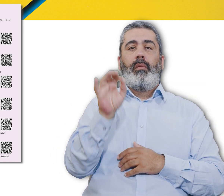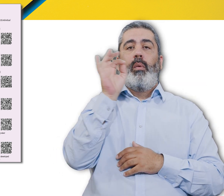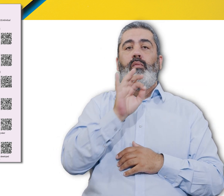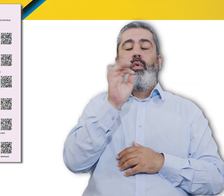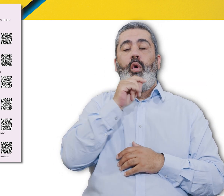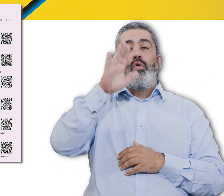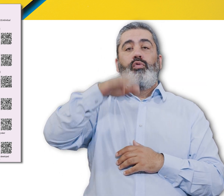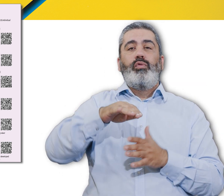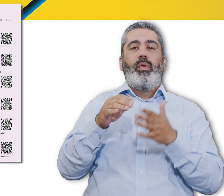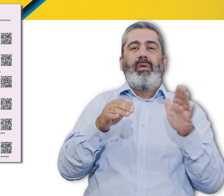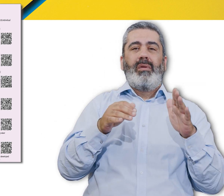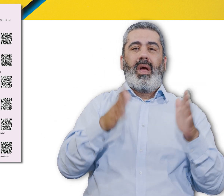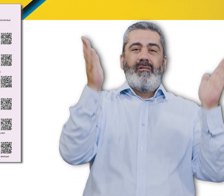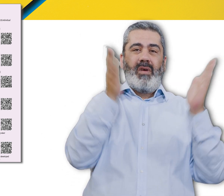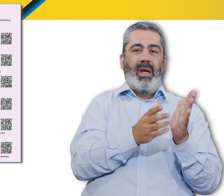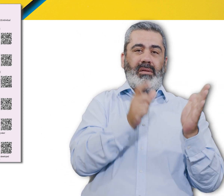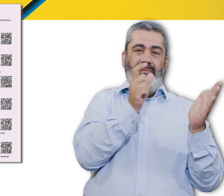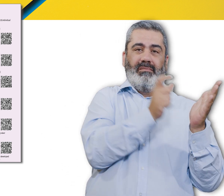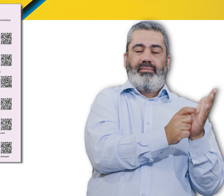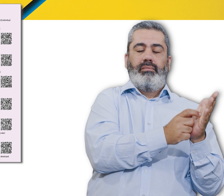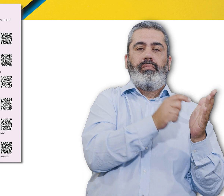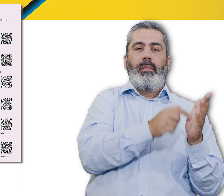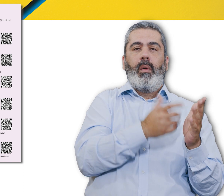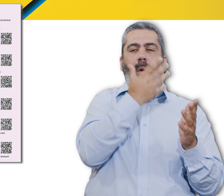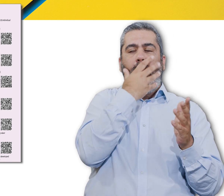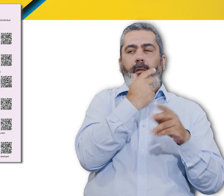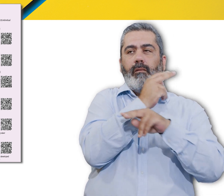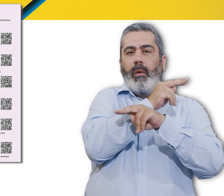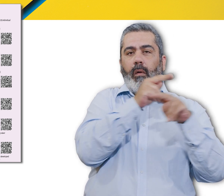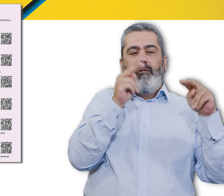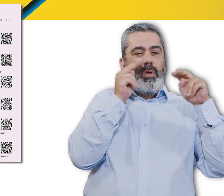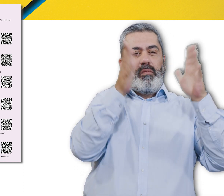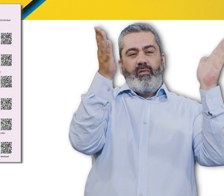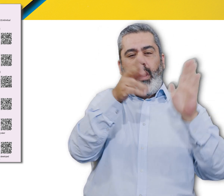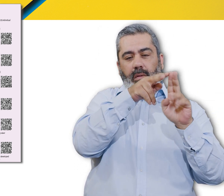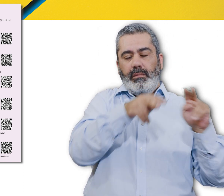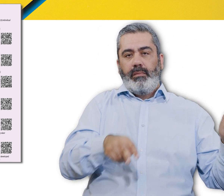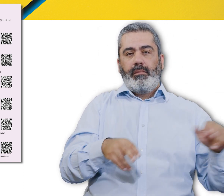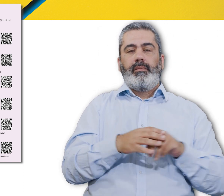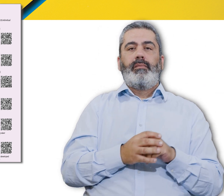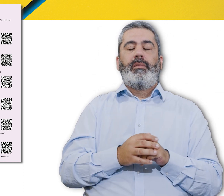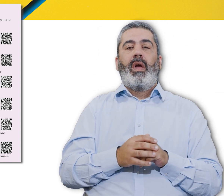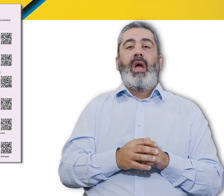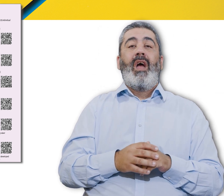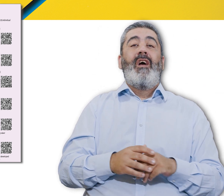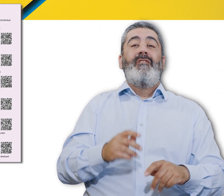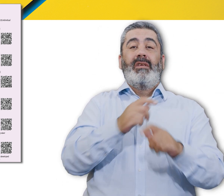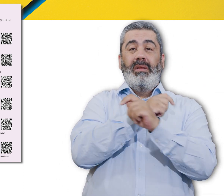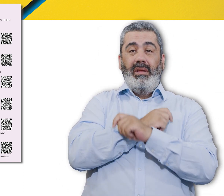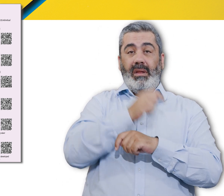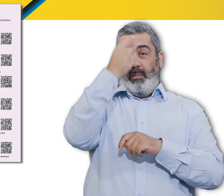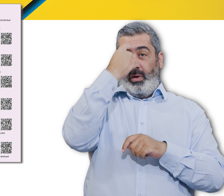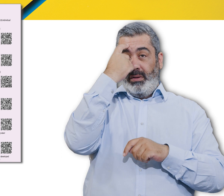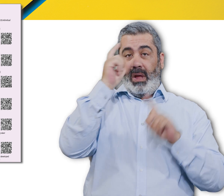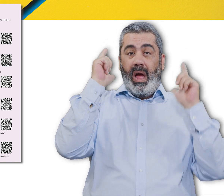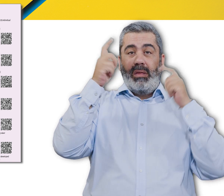Byzantine Monastery of Eg. Porskivi, 15th century. Vitsa, number 88. It is a mountain settlement at